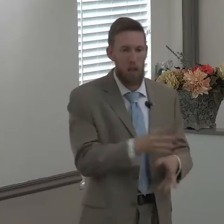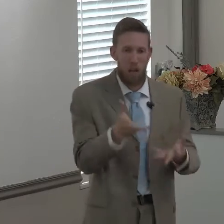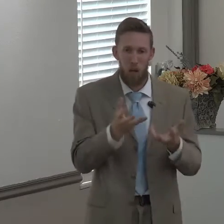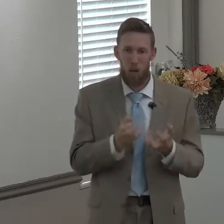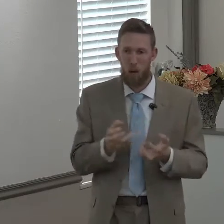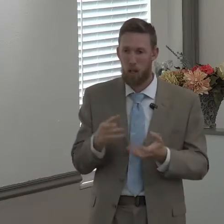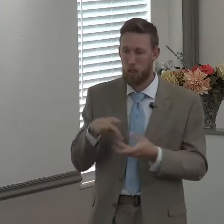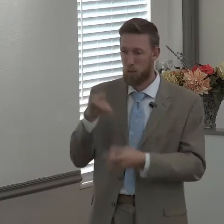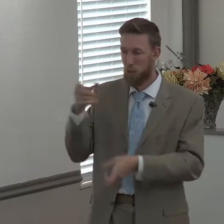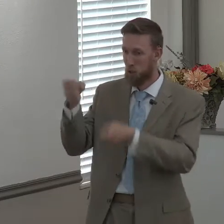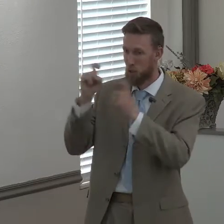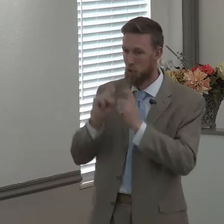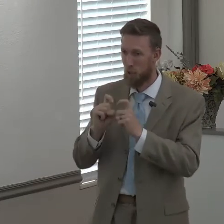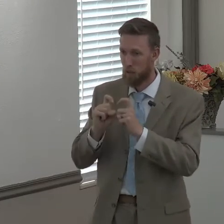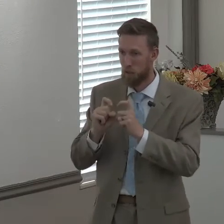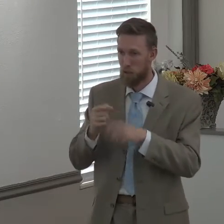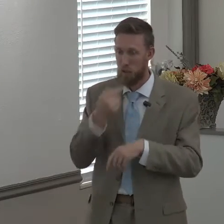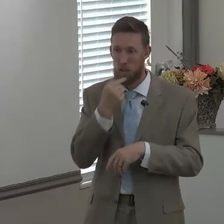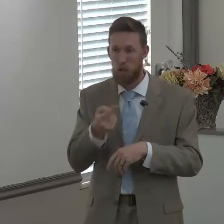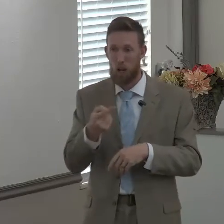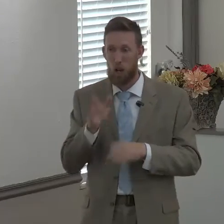Christ could go out to lost people.